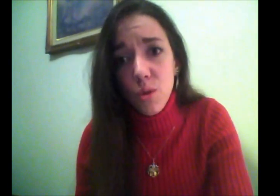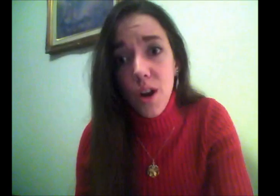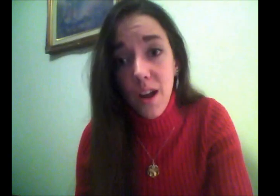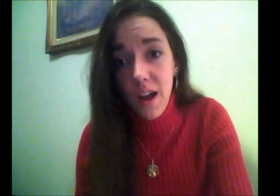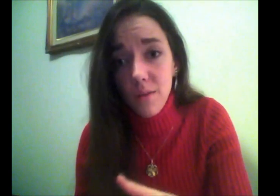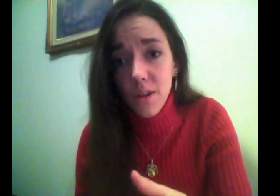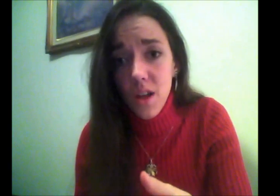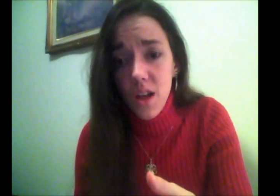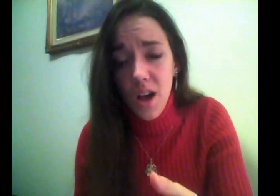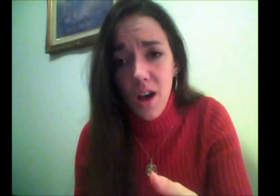I have